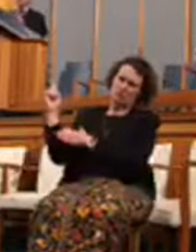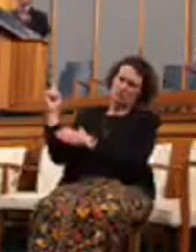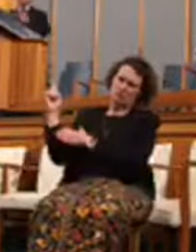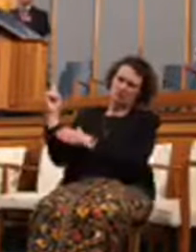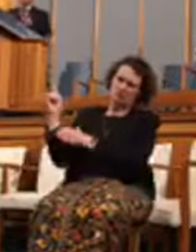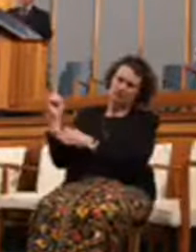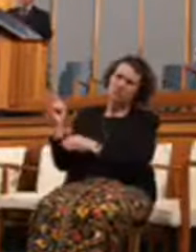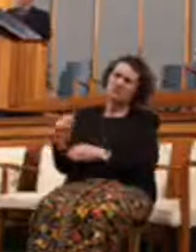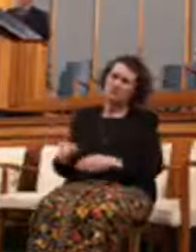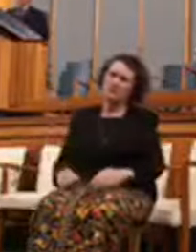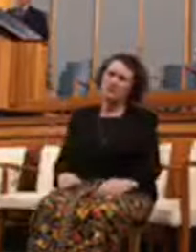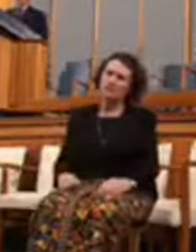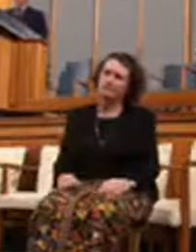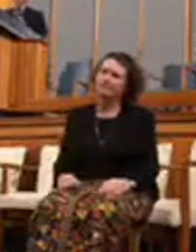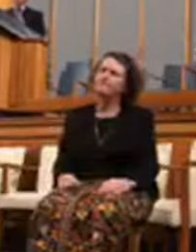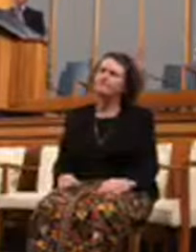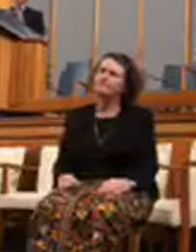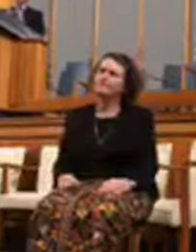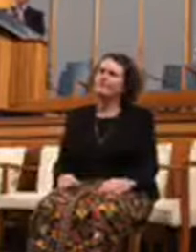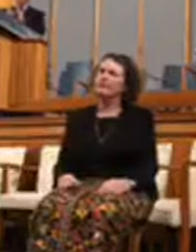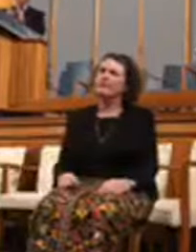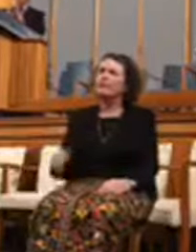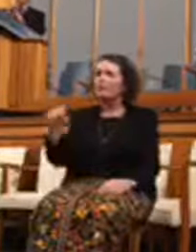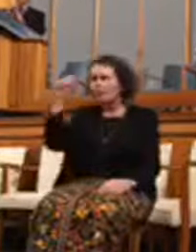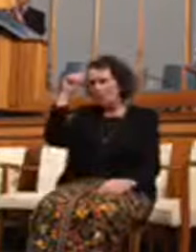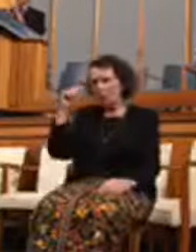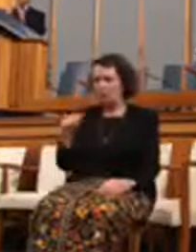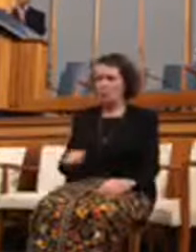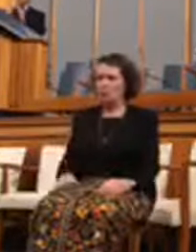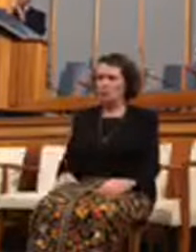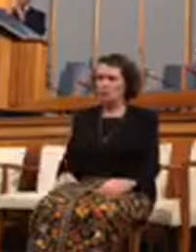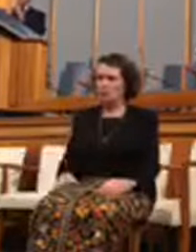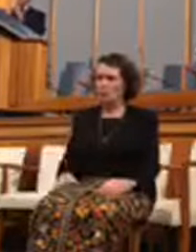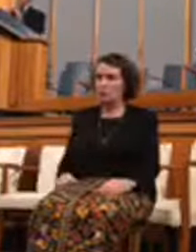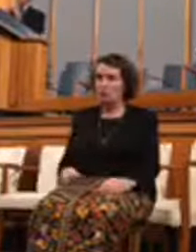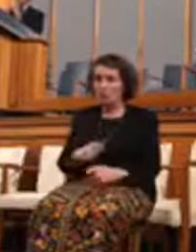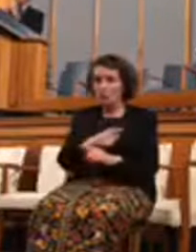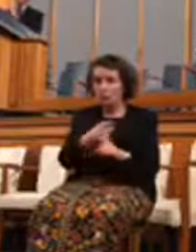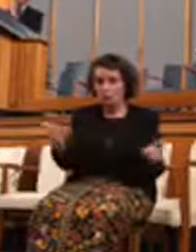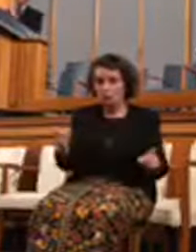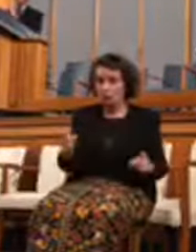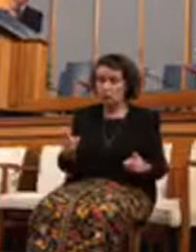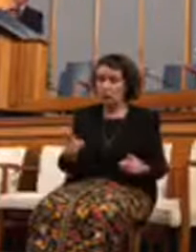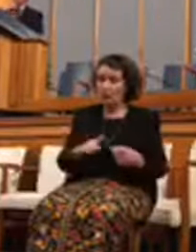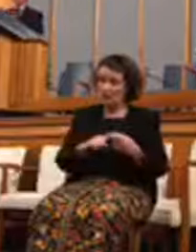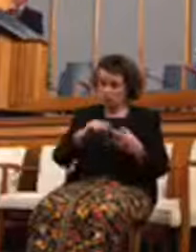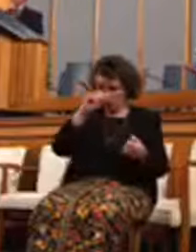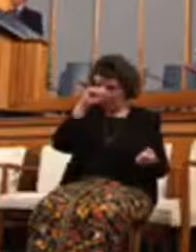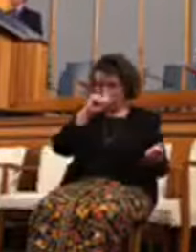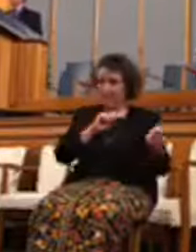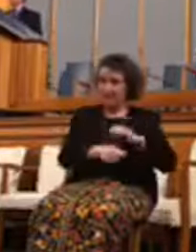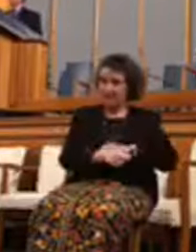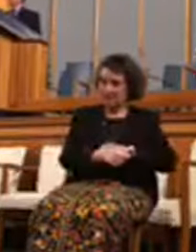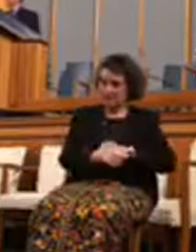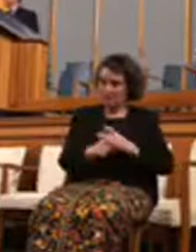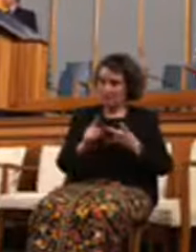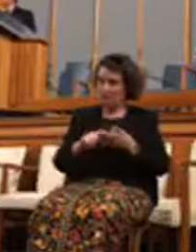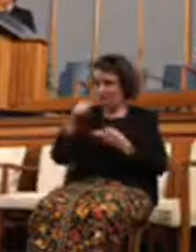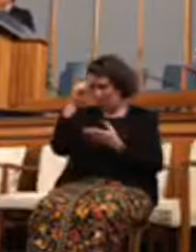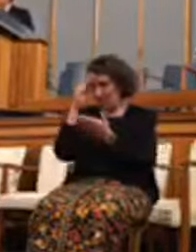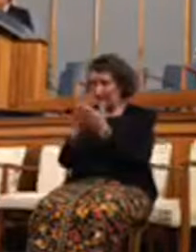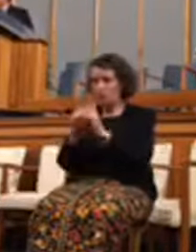is over. There is reconciliation if you repent and trust on the Lord Jesus Christ.